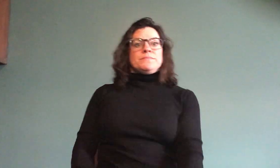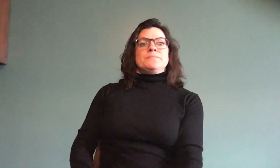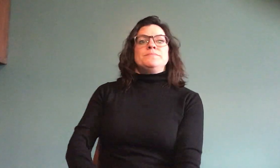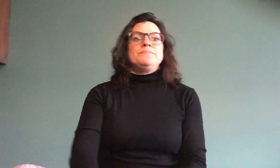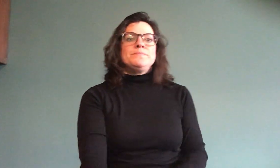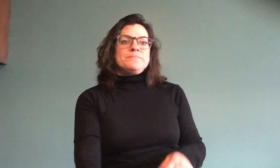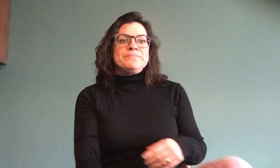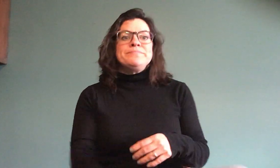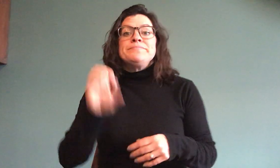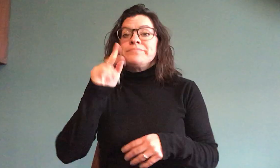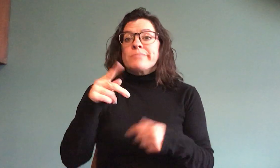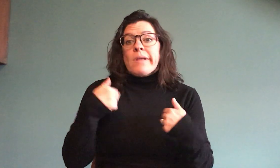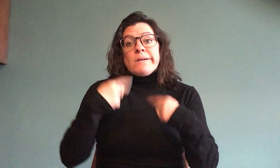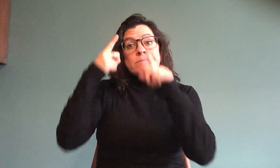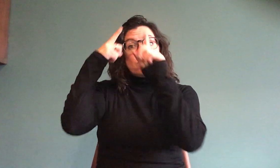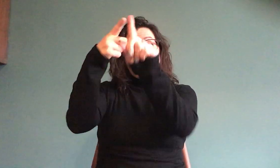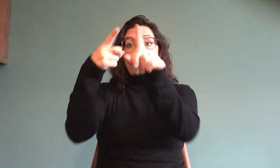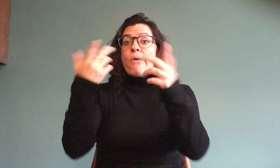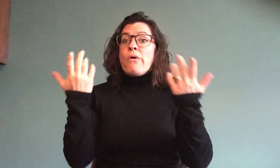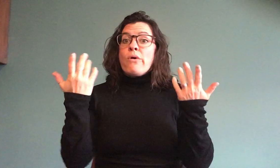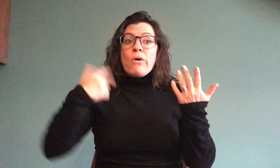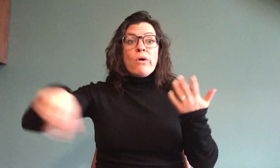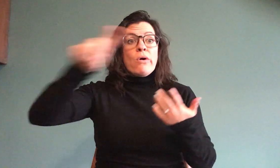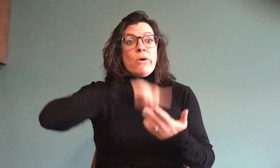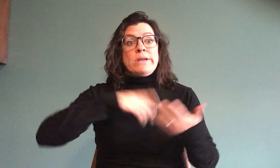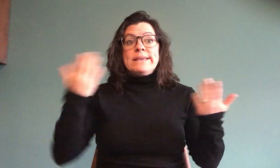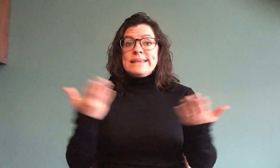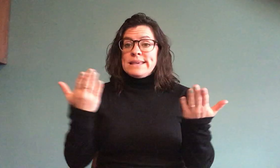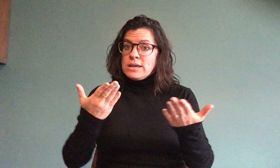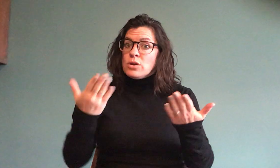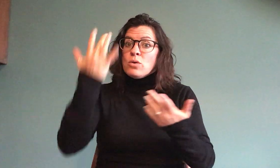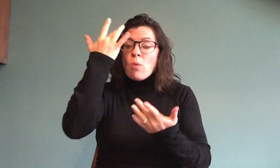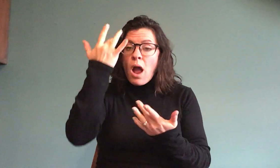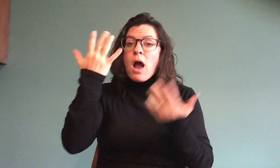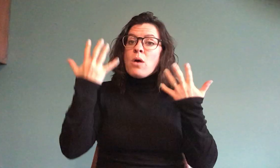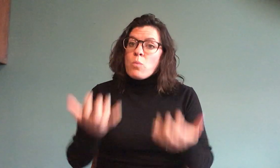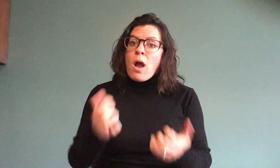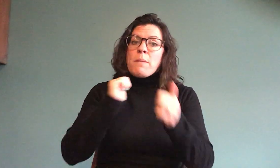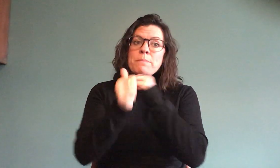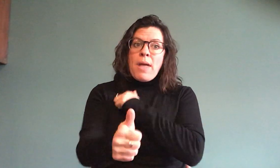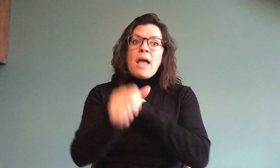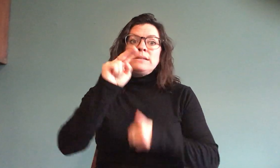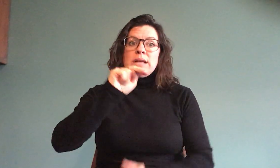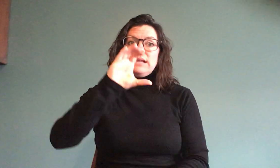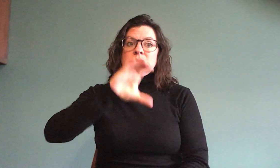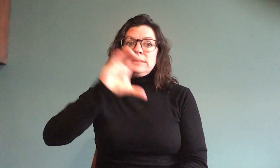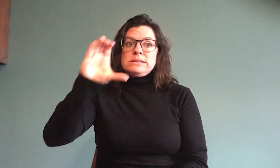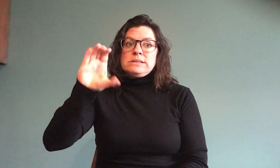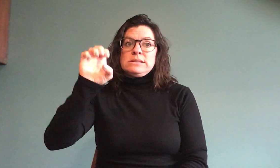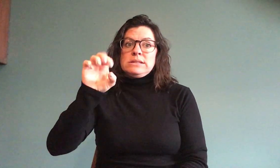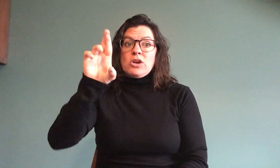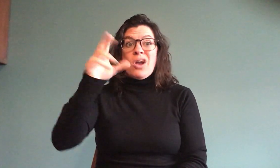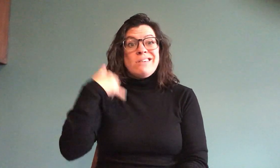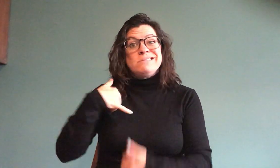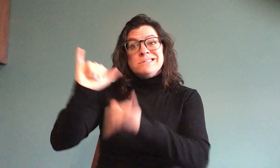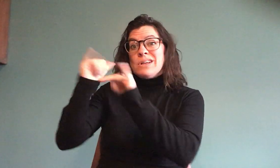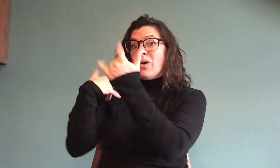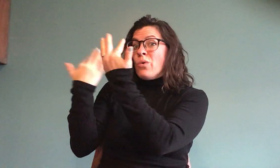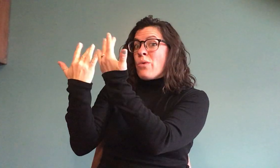get our NCCR certification, which I have not heard from them yet, telling me when I can sign on